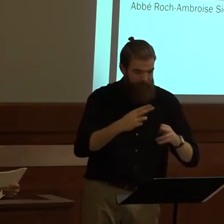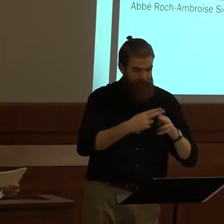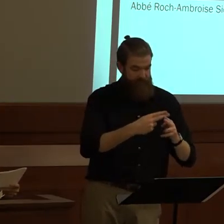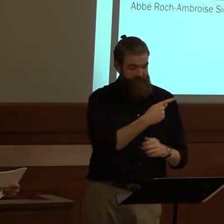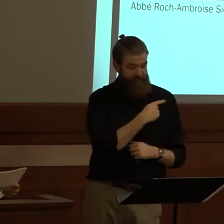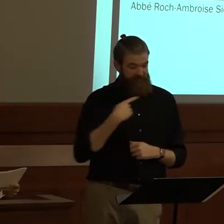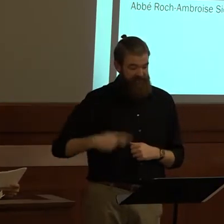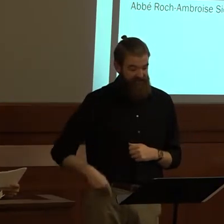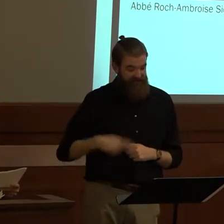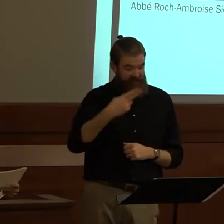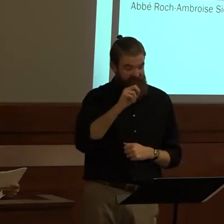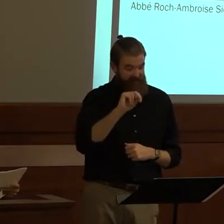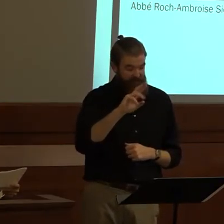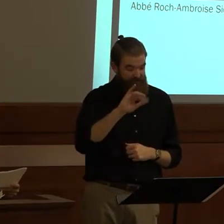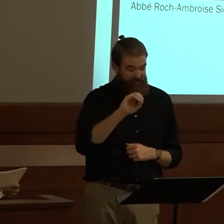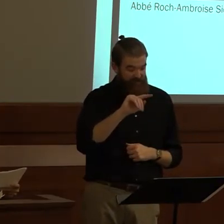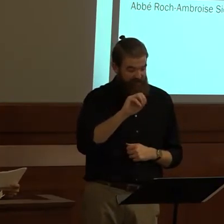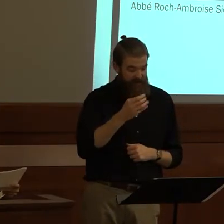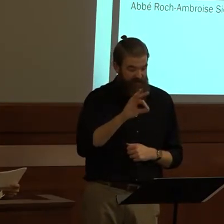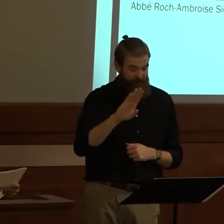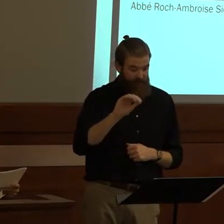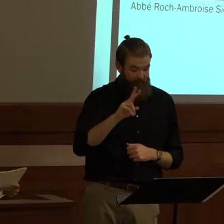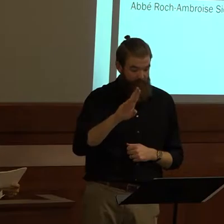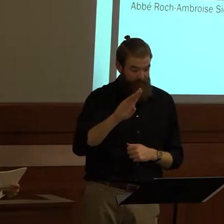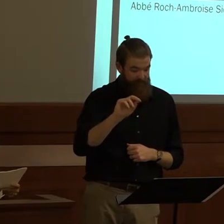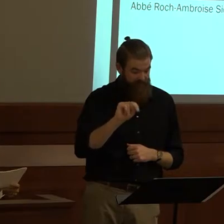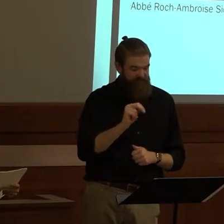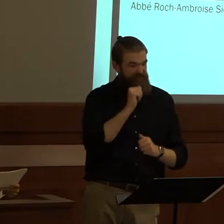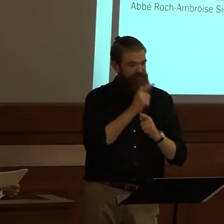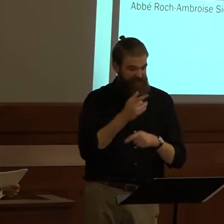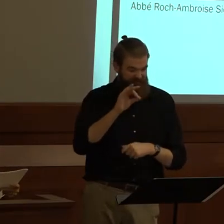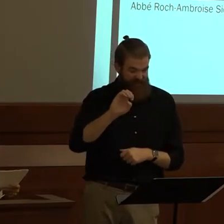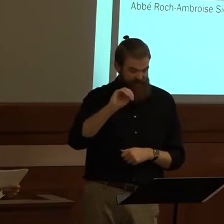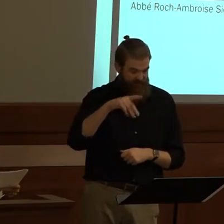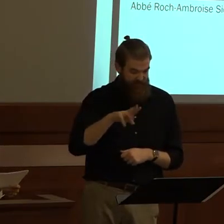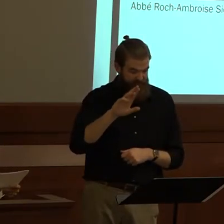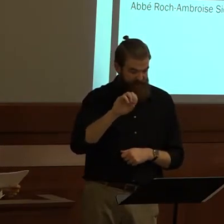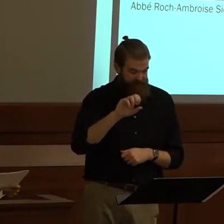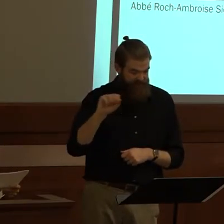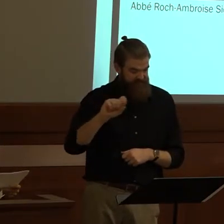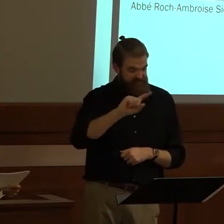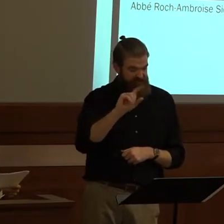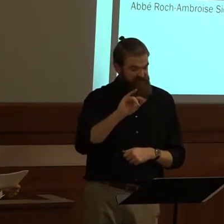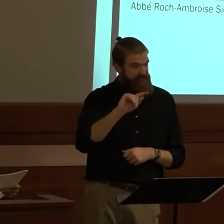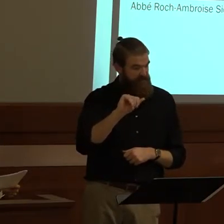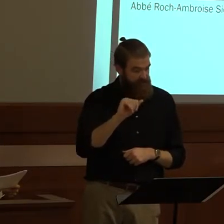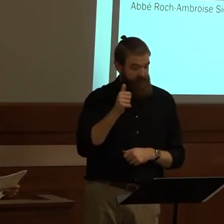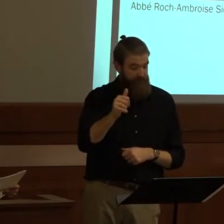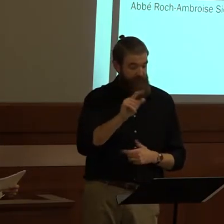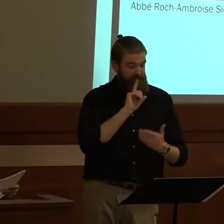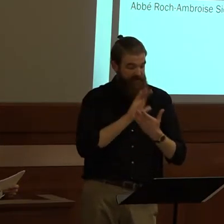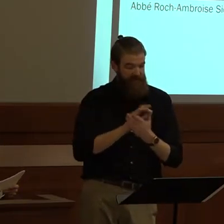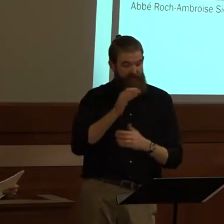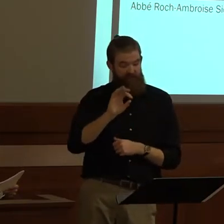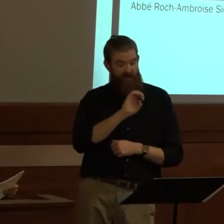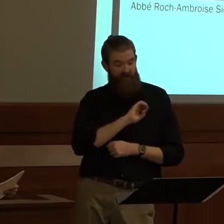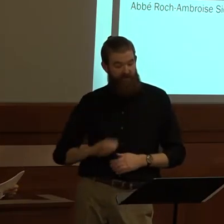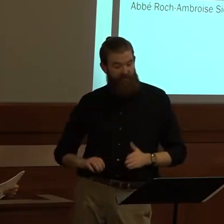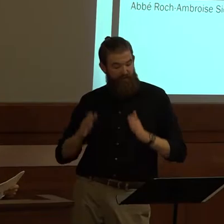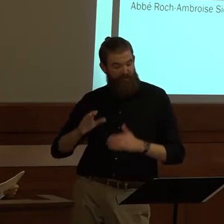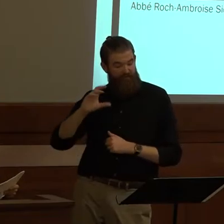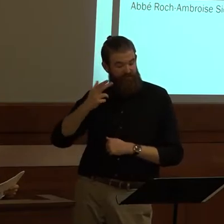Andreu Gaspari. In addition to Gaspari, Rousselot's acquaintance led to a meeting with Cardinal